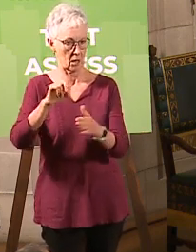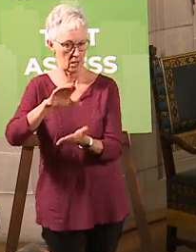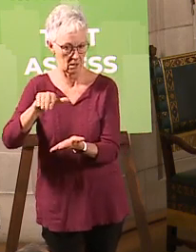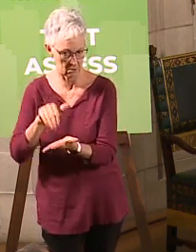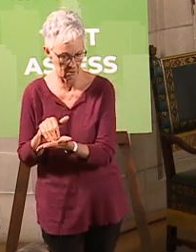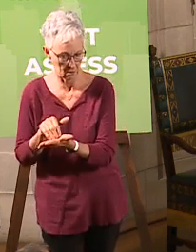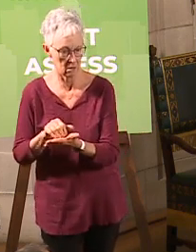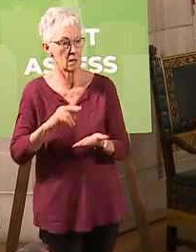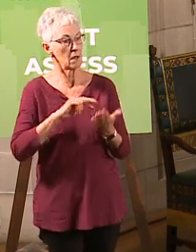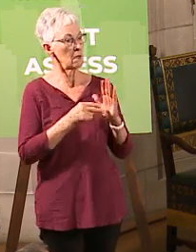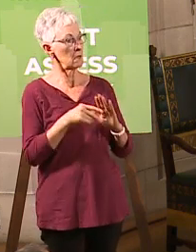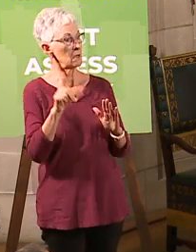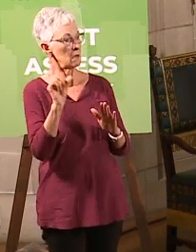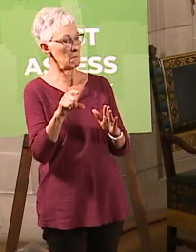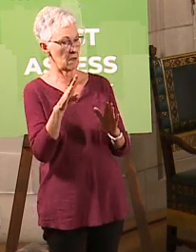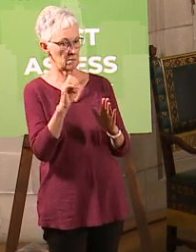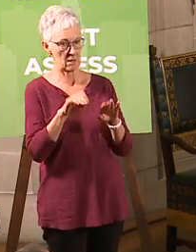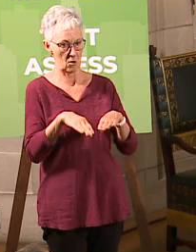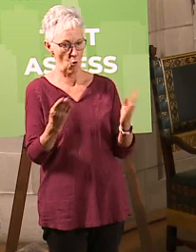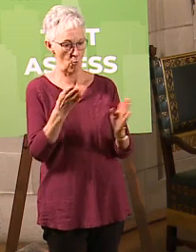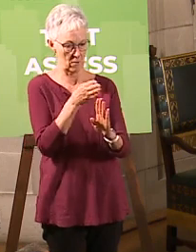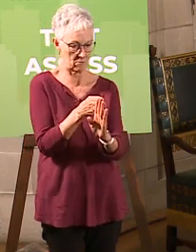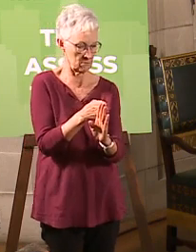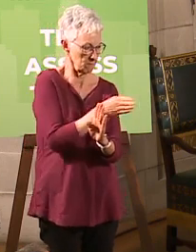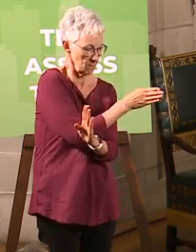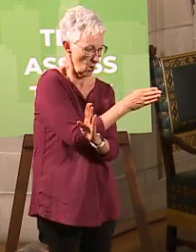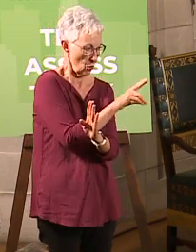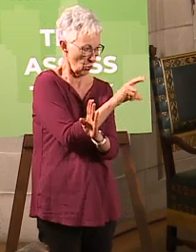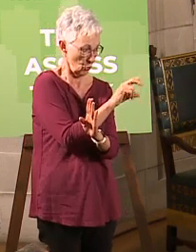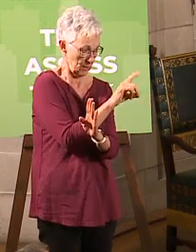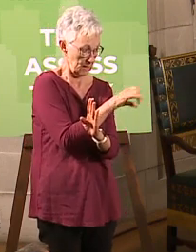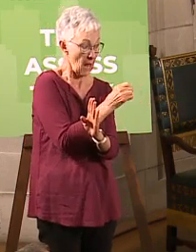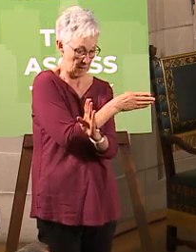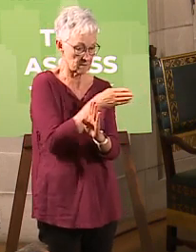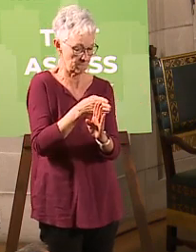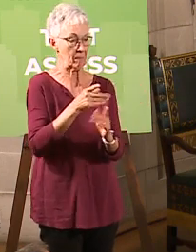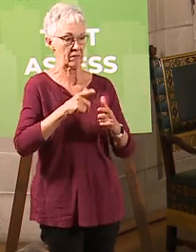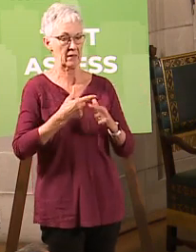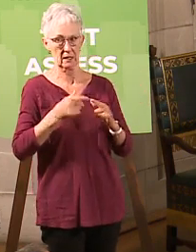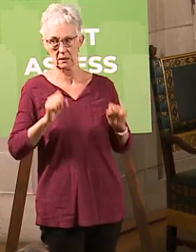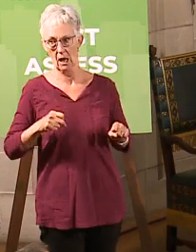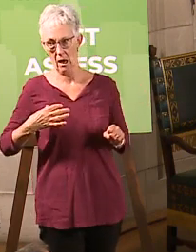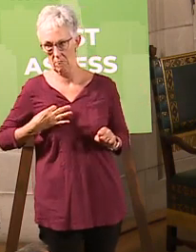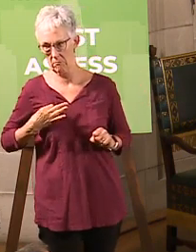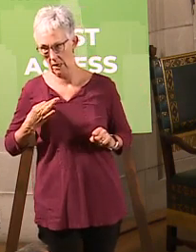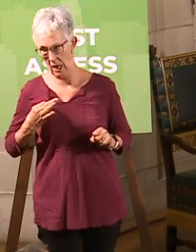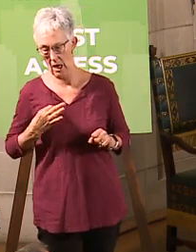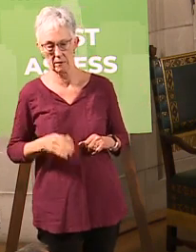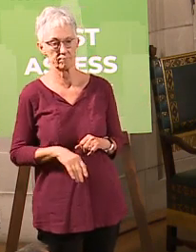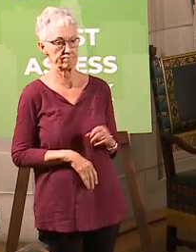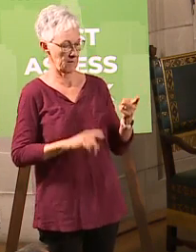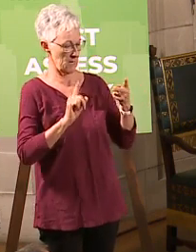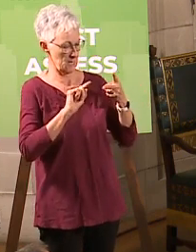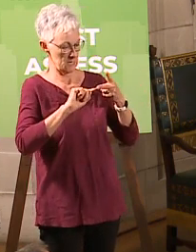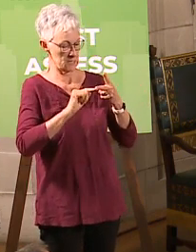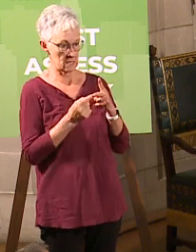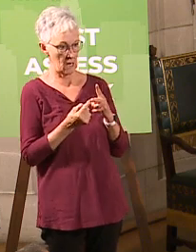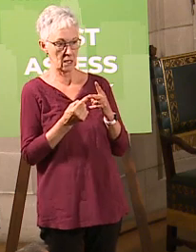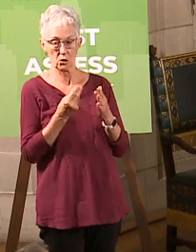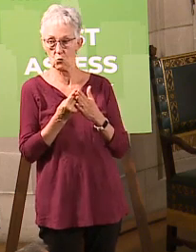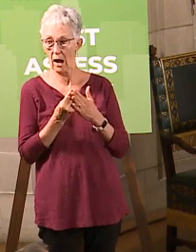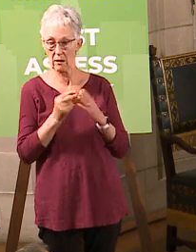This grant opportunity will help licensed childcare providers fill that gap. This grant offers a one-time payment of $3,500 to